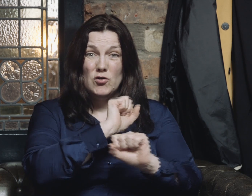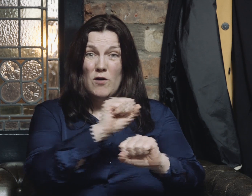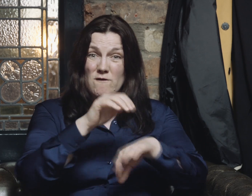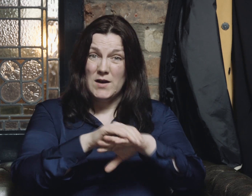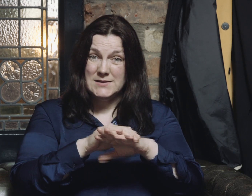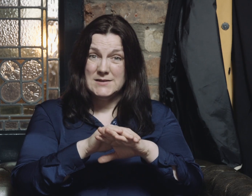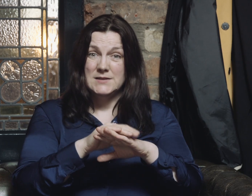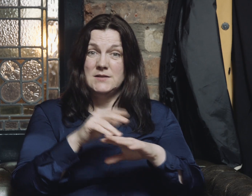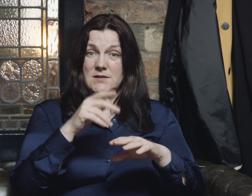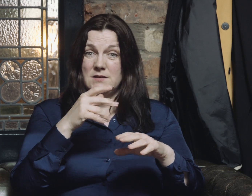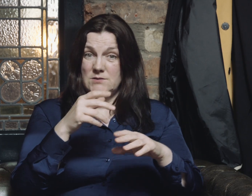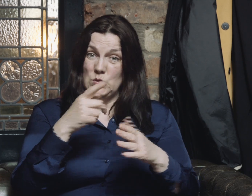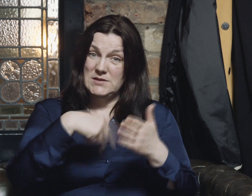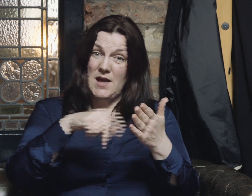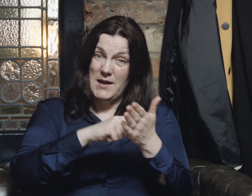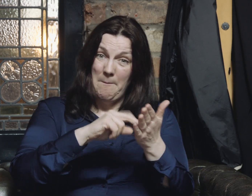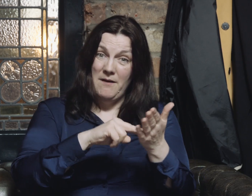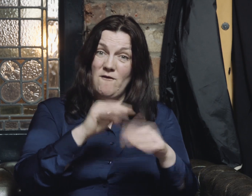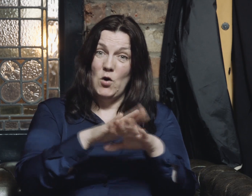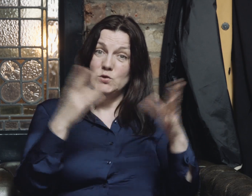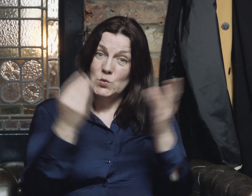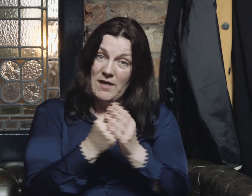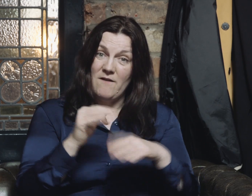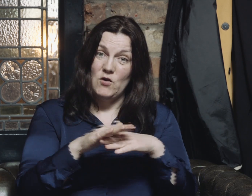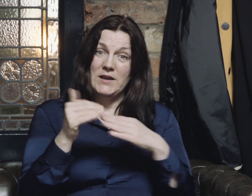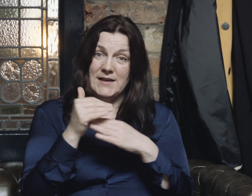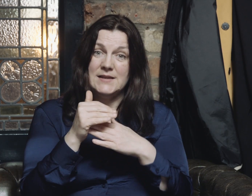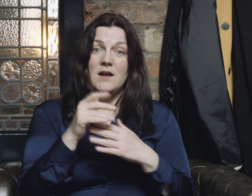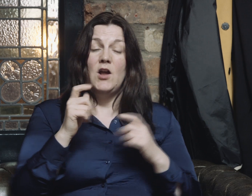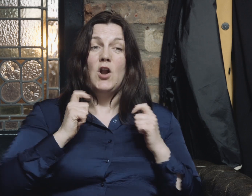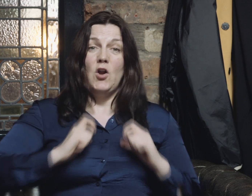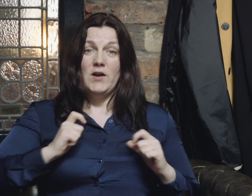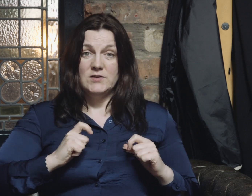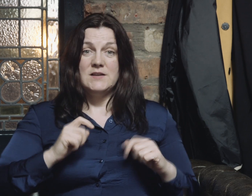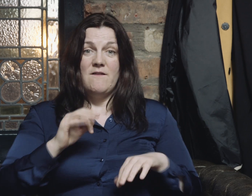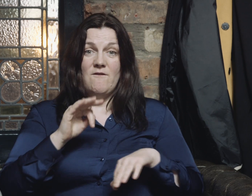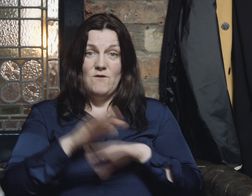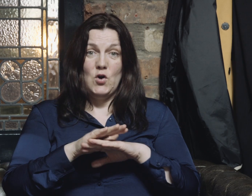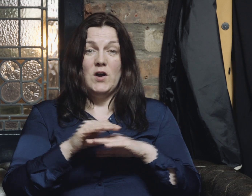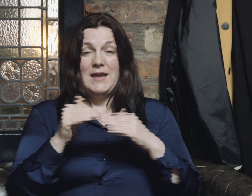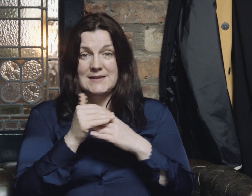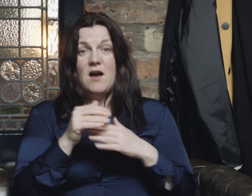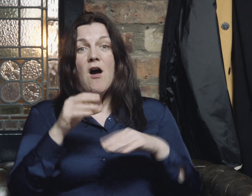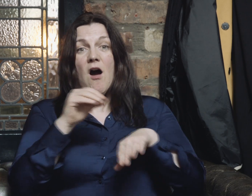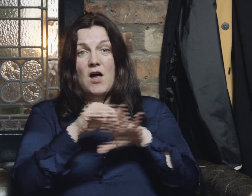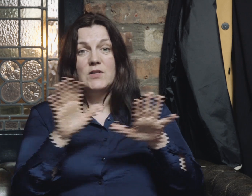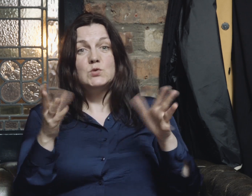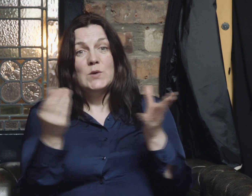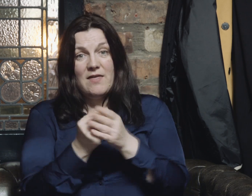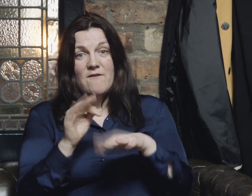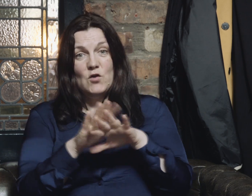for Together For Yes. The lawyers for Yes on the Together for Yes